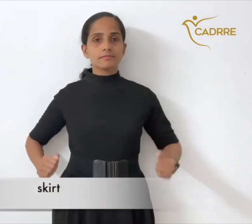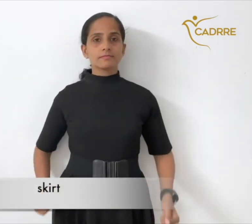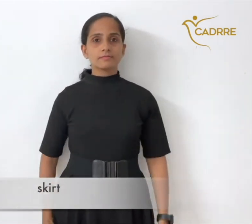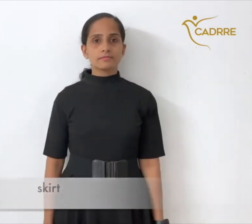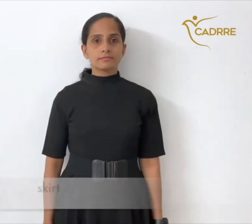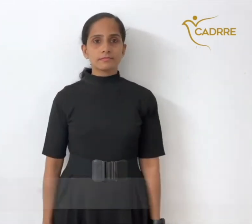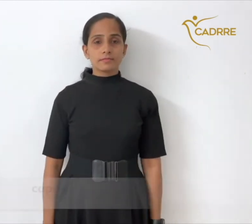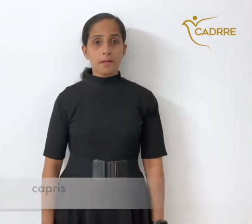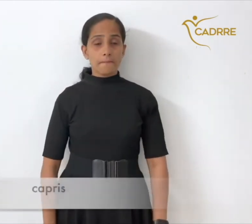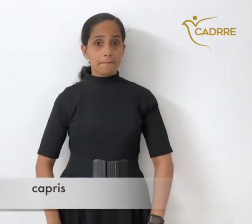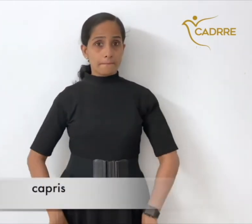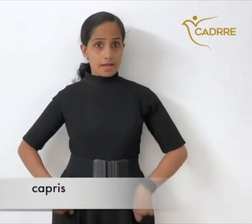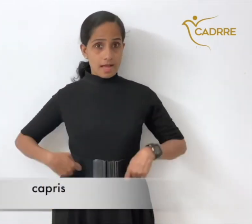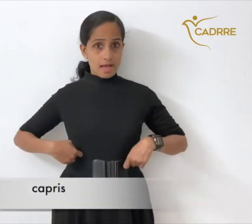Skirt.